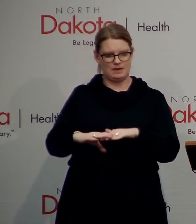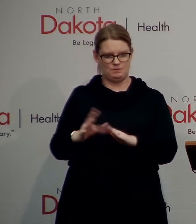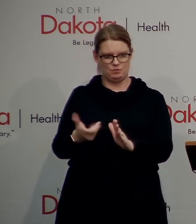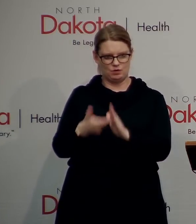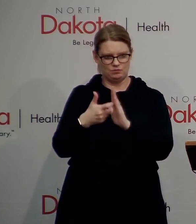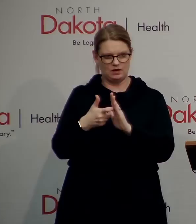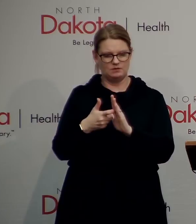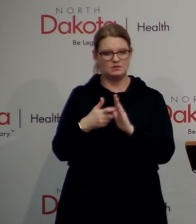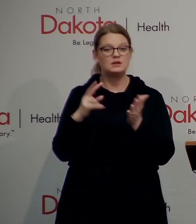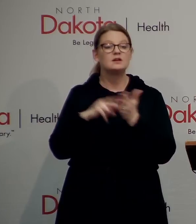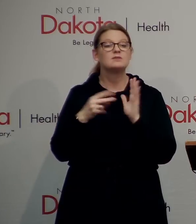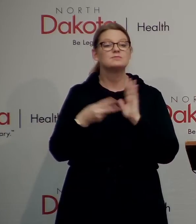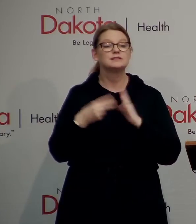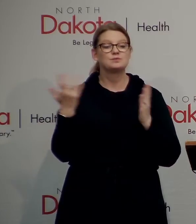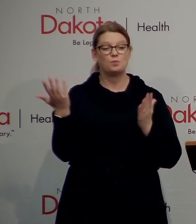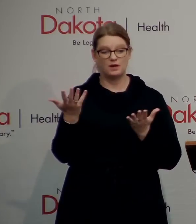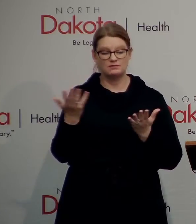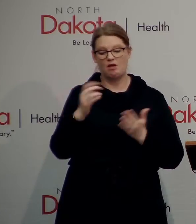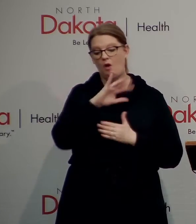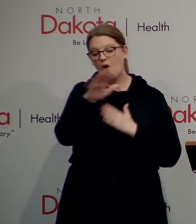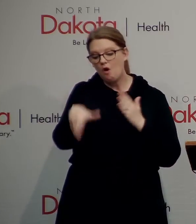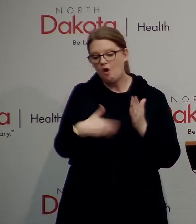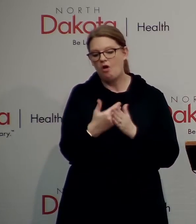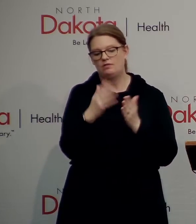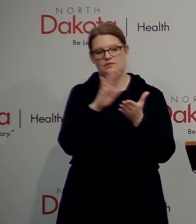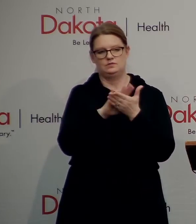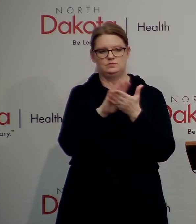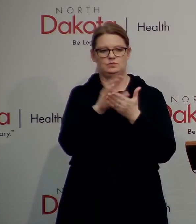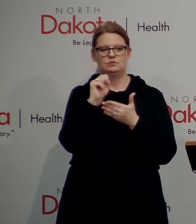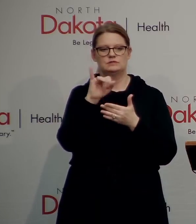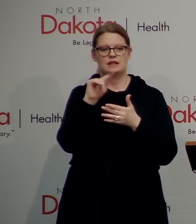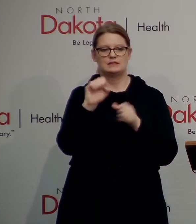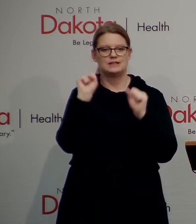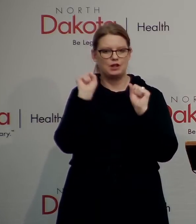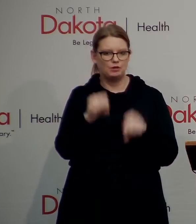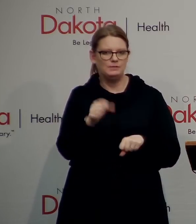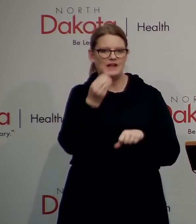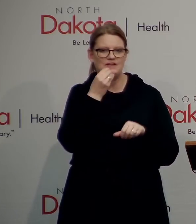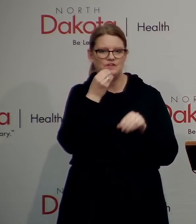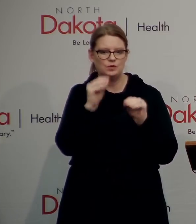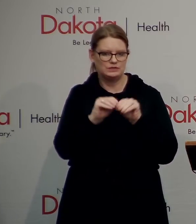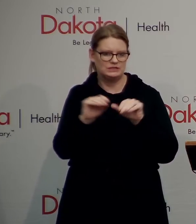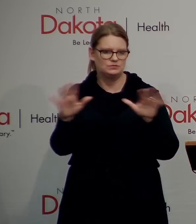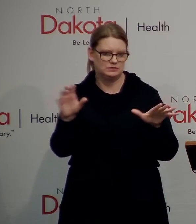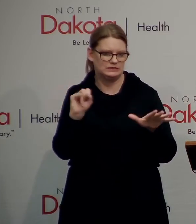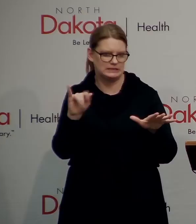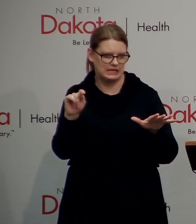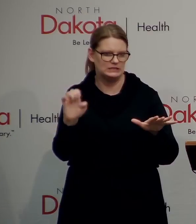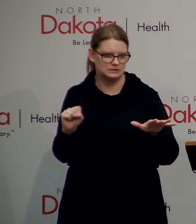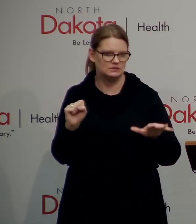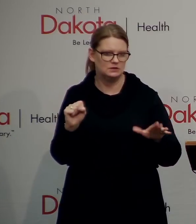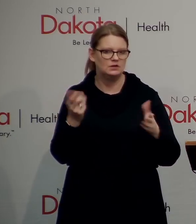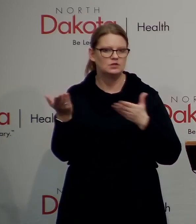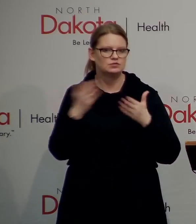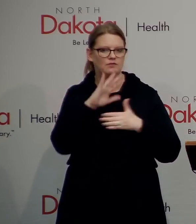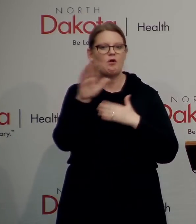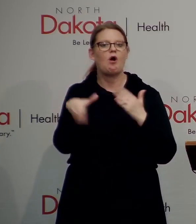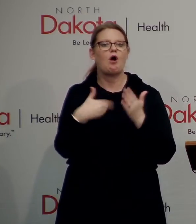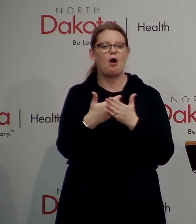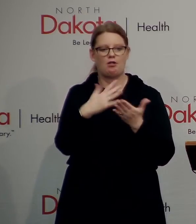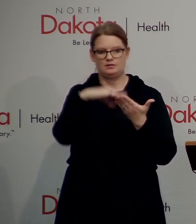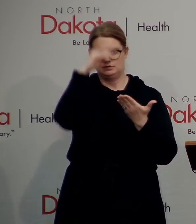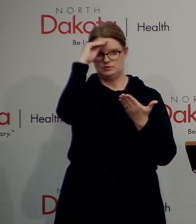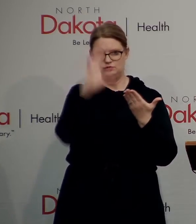then allow all of our school sites to become food distribution sites that could then serve all of our